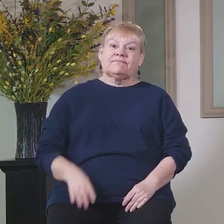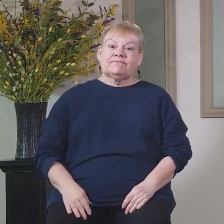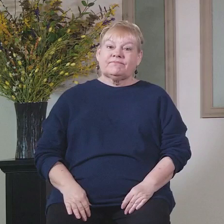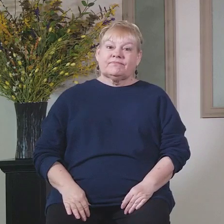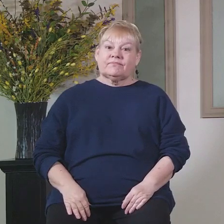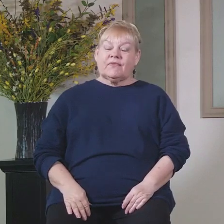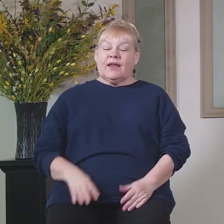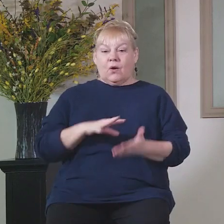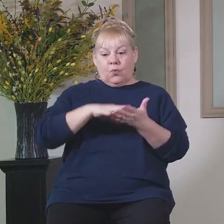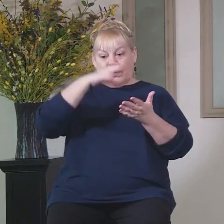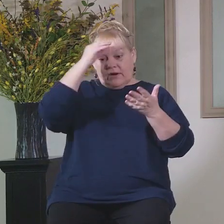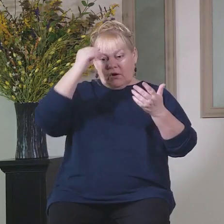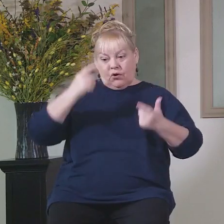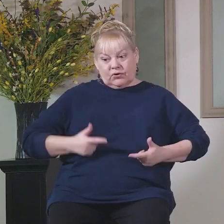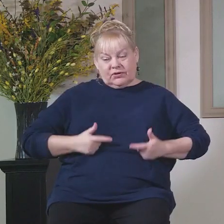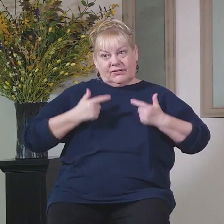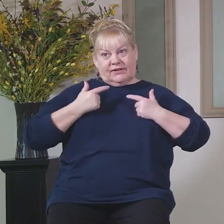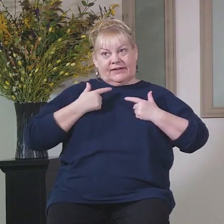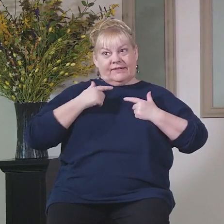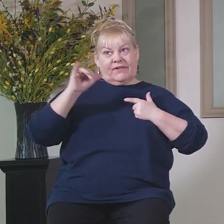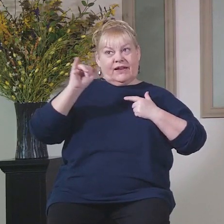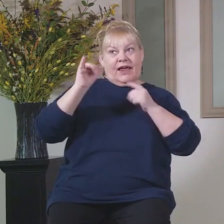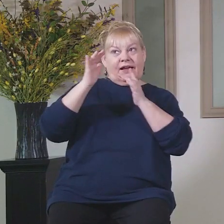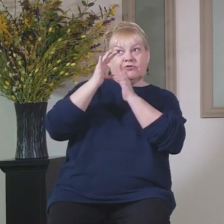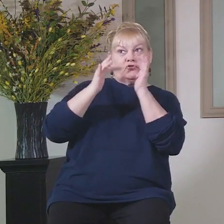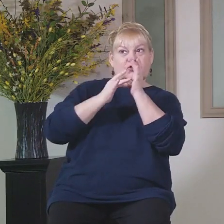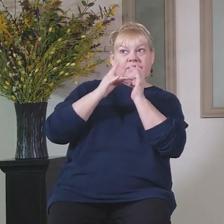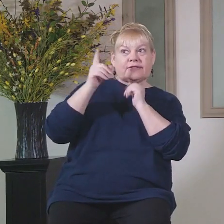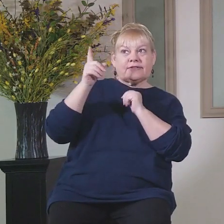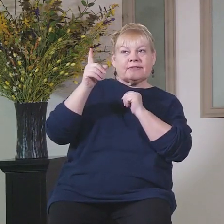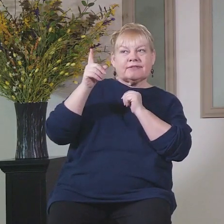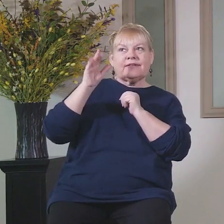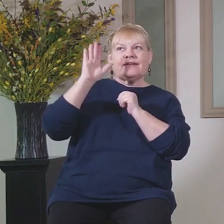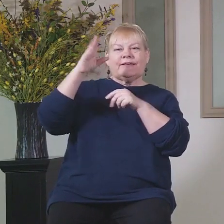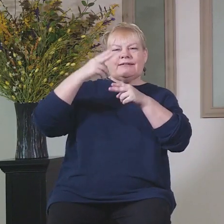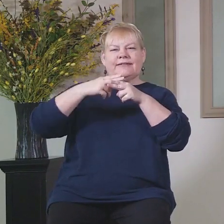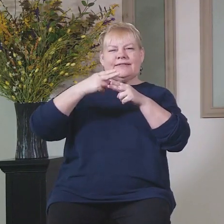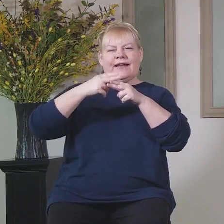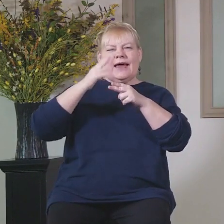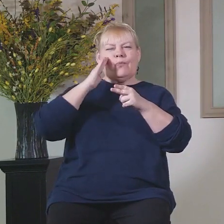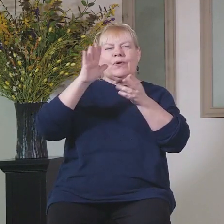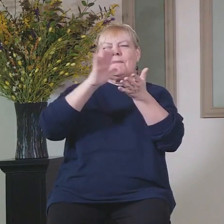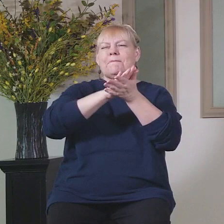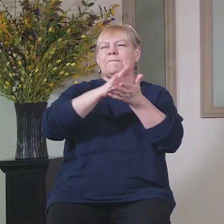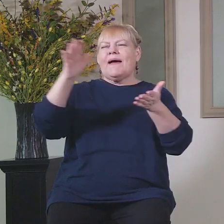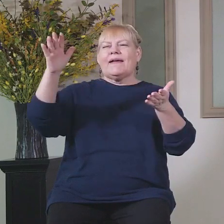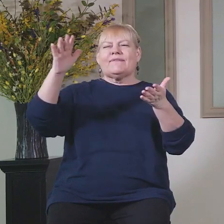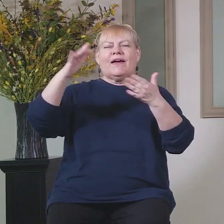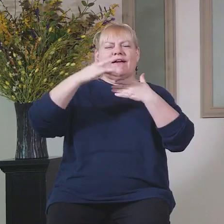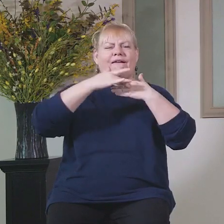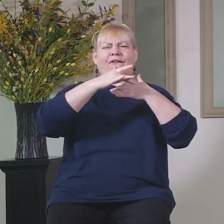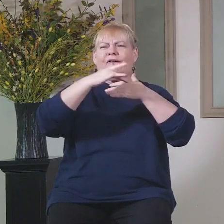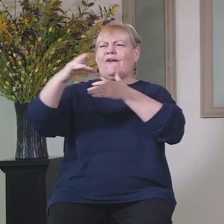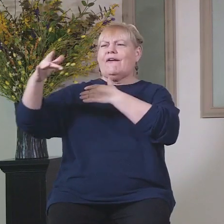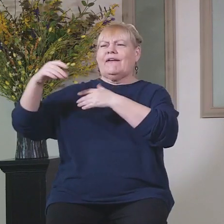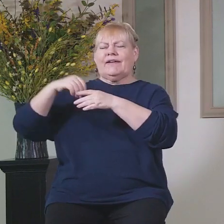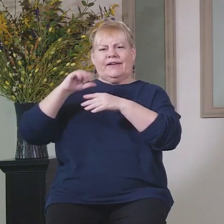And when we learn to live as he lived, his name will be magnified in our culture